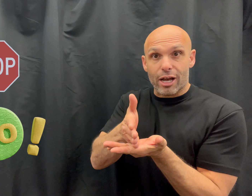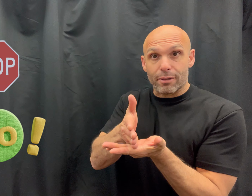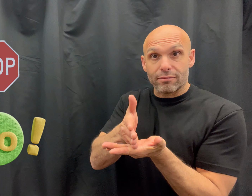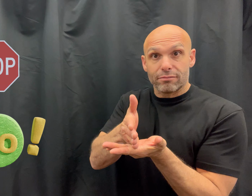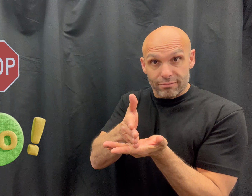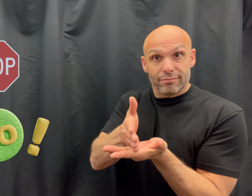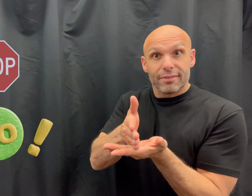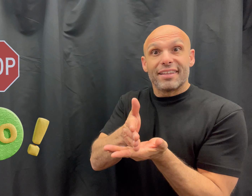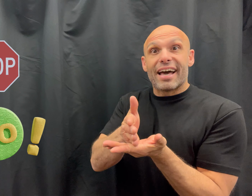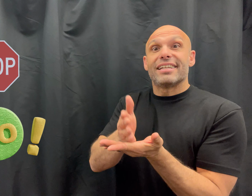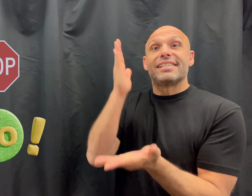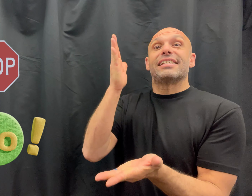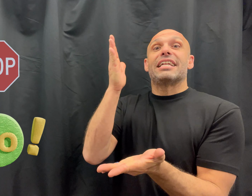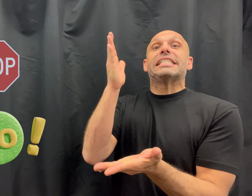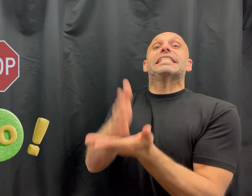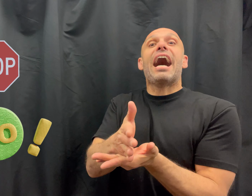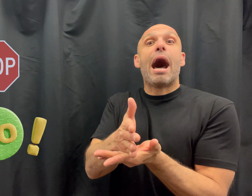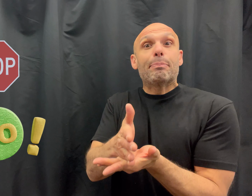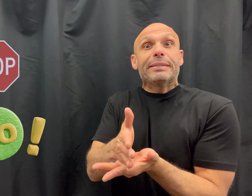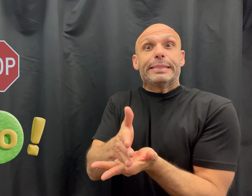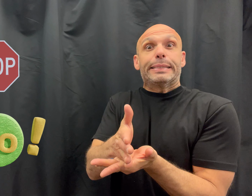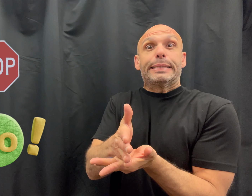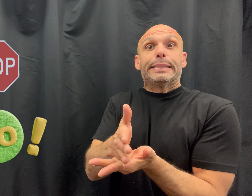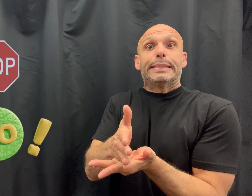it. That is the sign, stop.